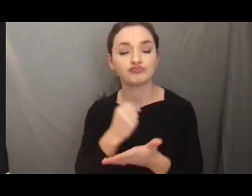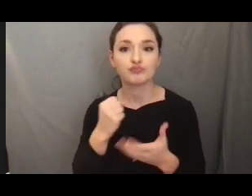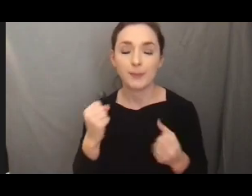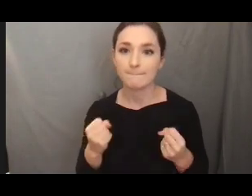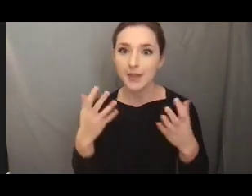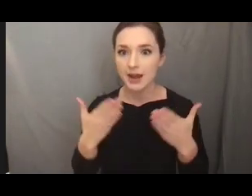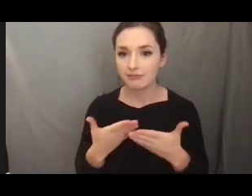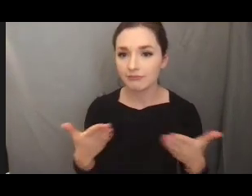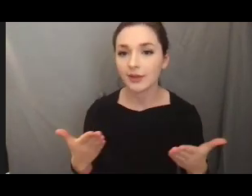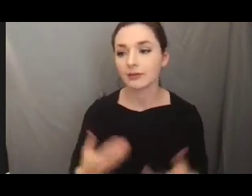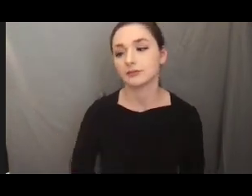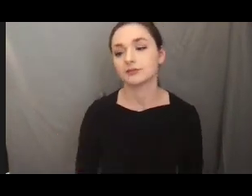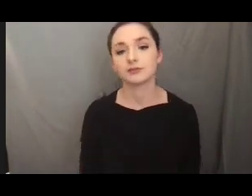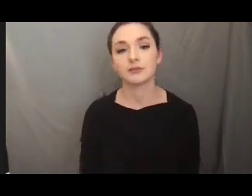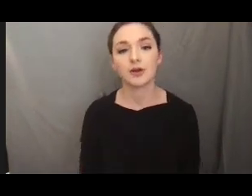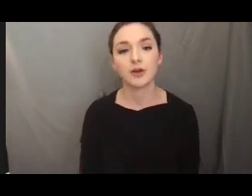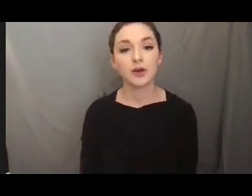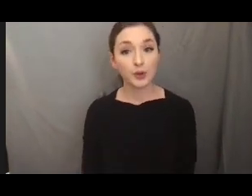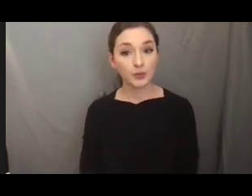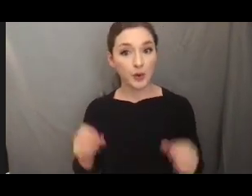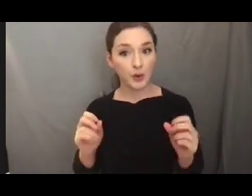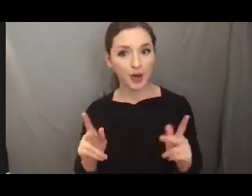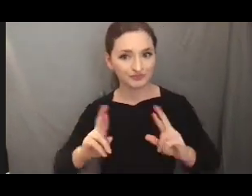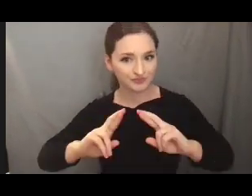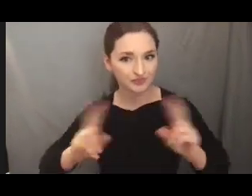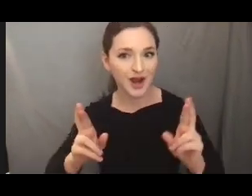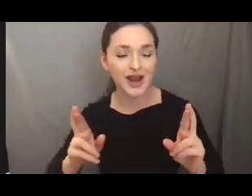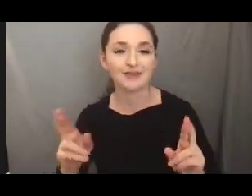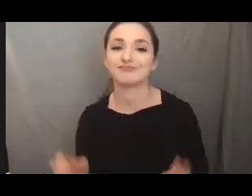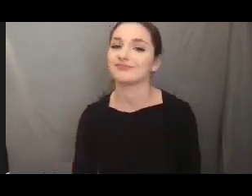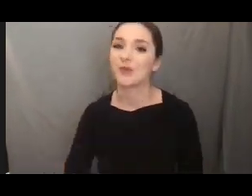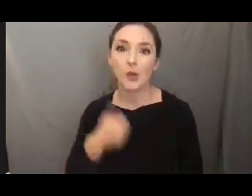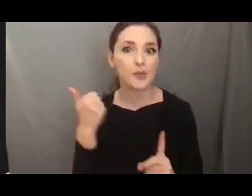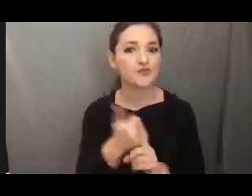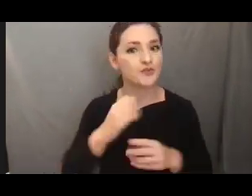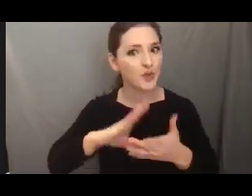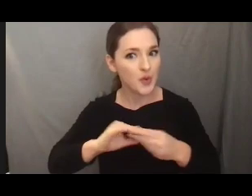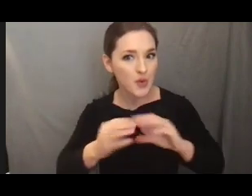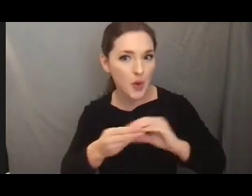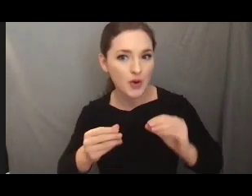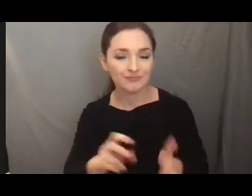cuddle up, enjoy the book. It's a really powerful story. So let's get into this.